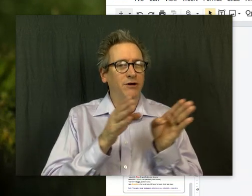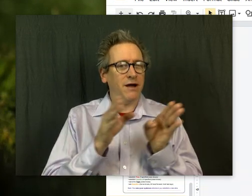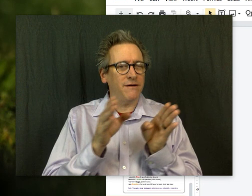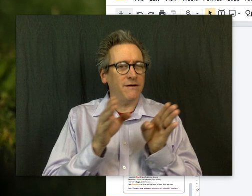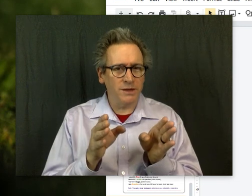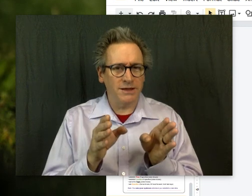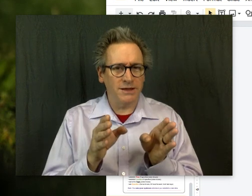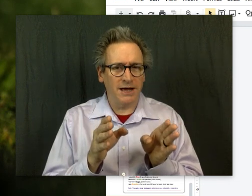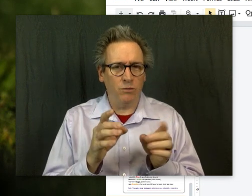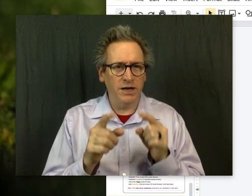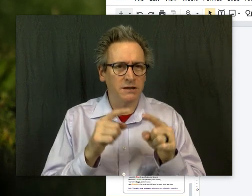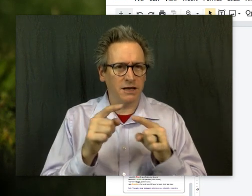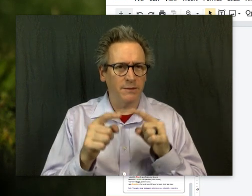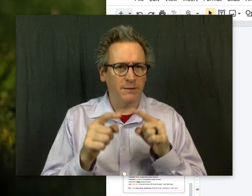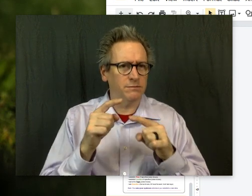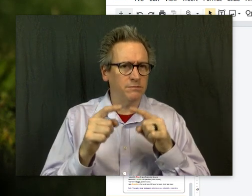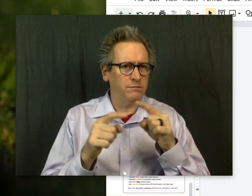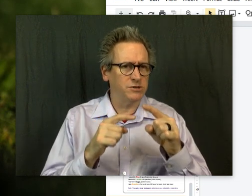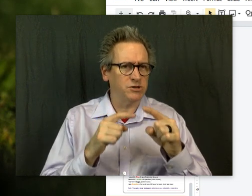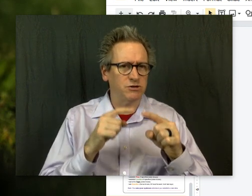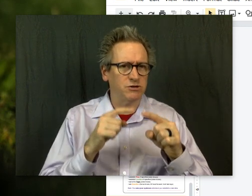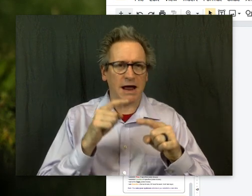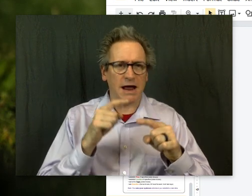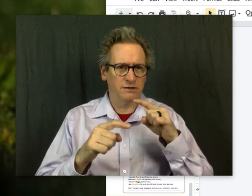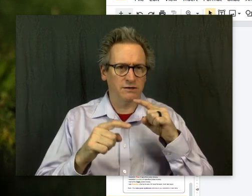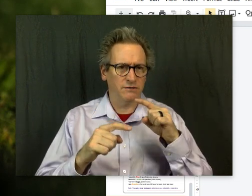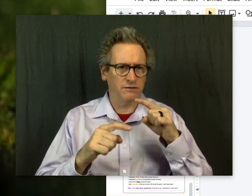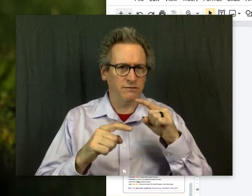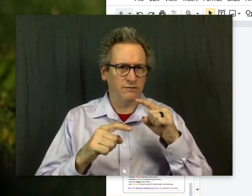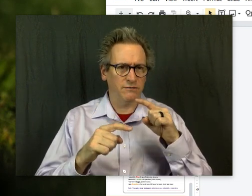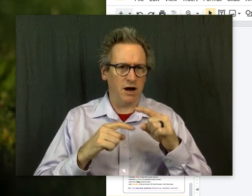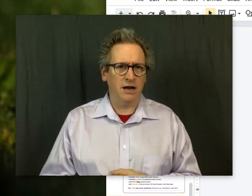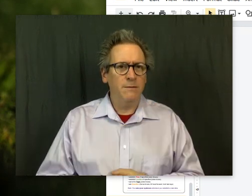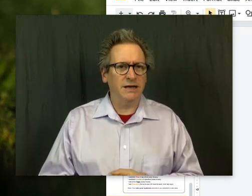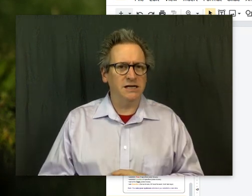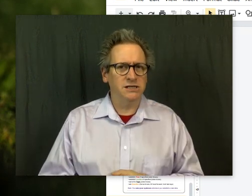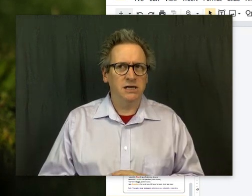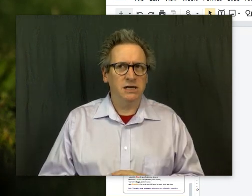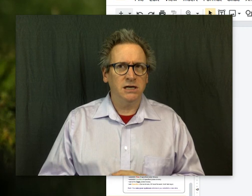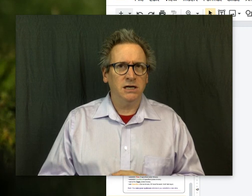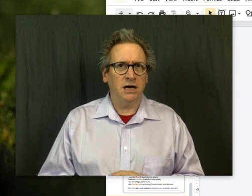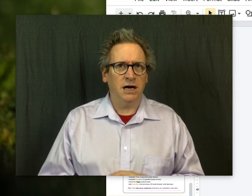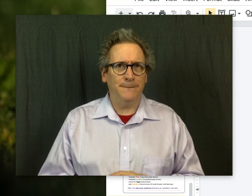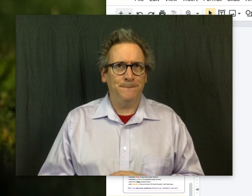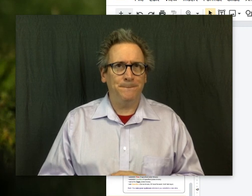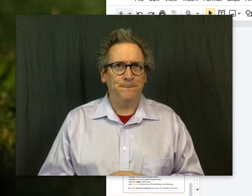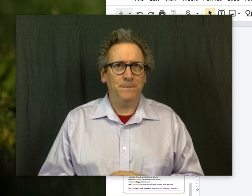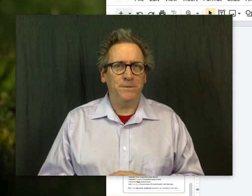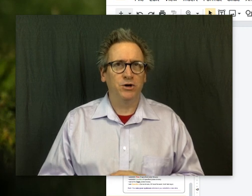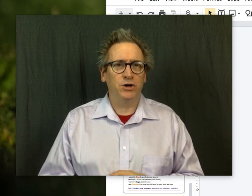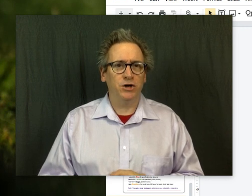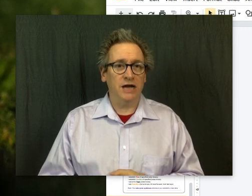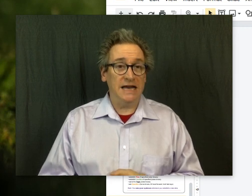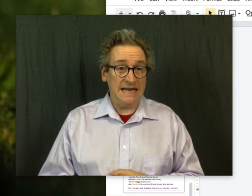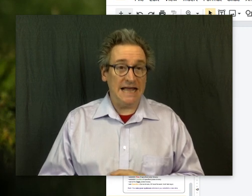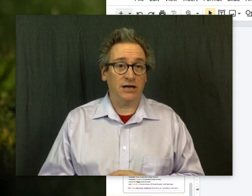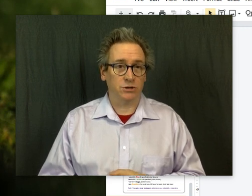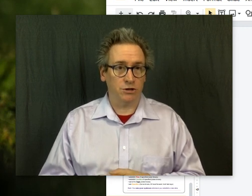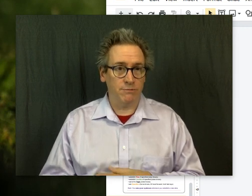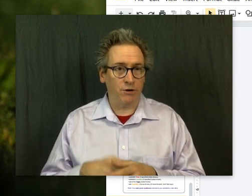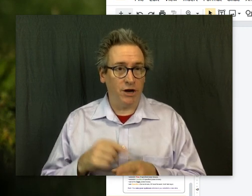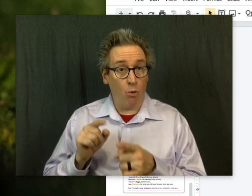if you're having trouble with that, we need to think about some strategies for how to approach that, because you're going to need